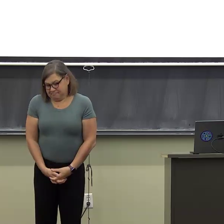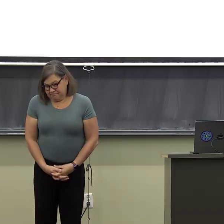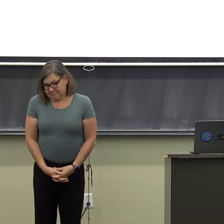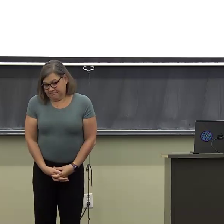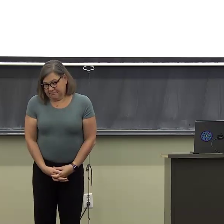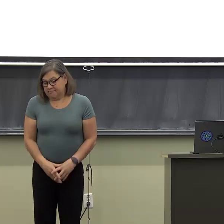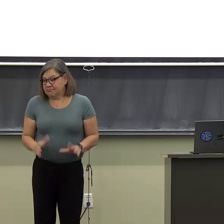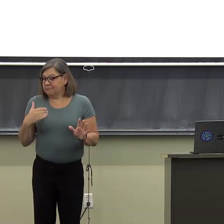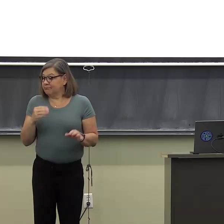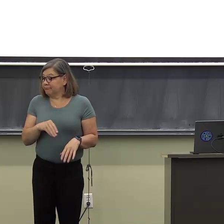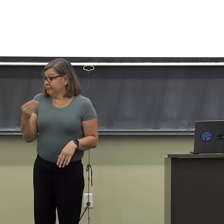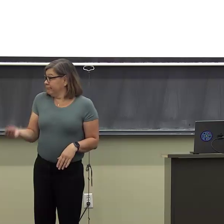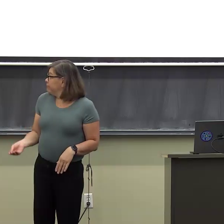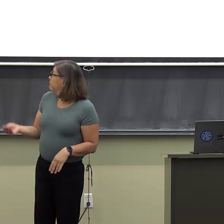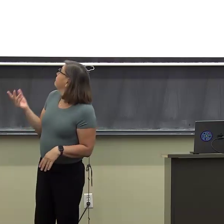Angelica, I'll pass it over to you now.